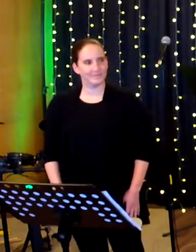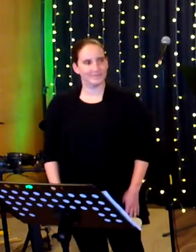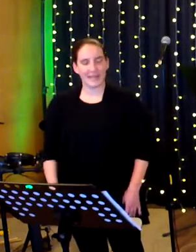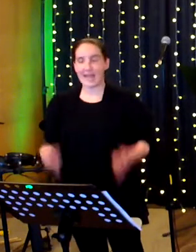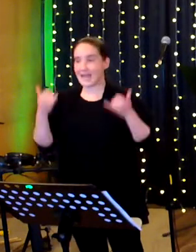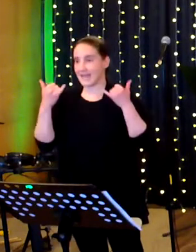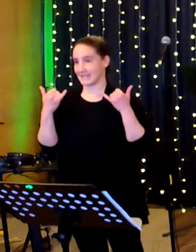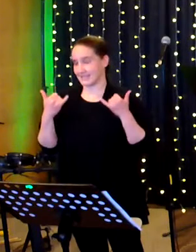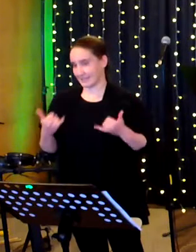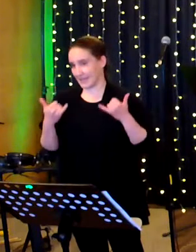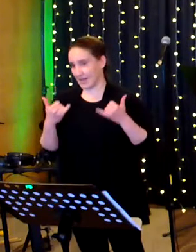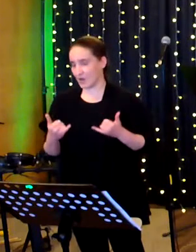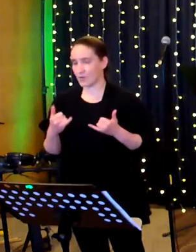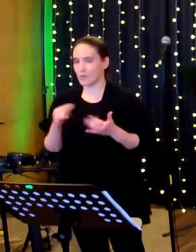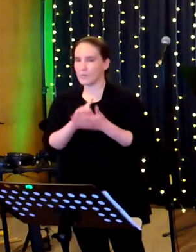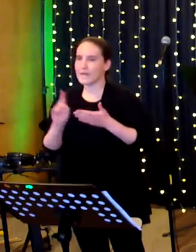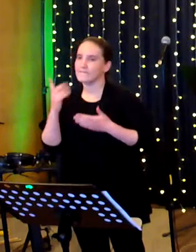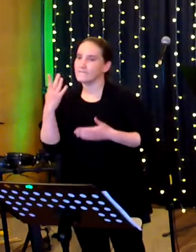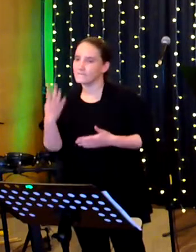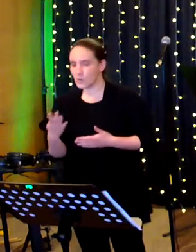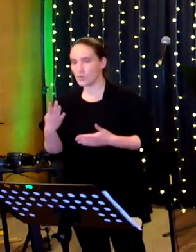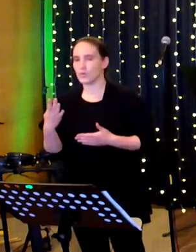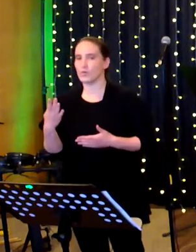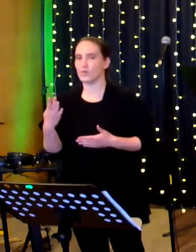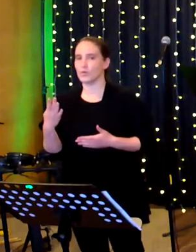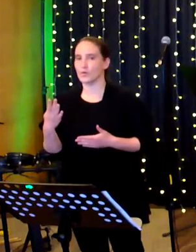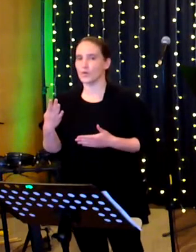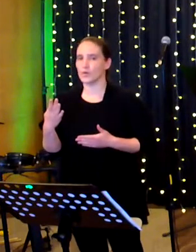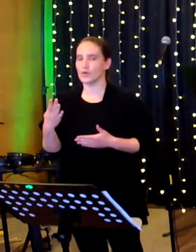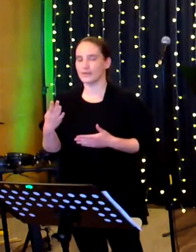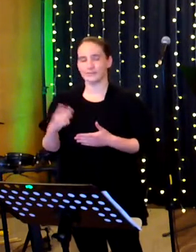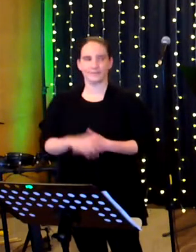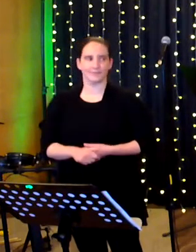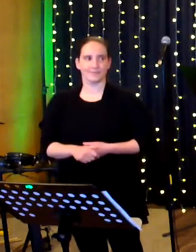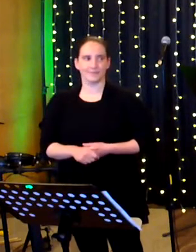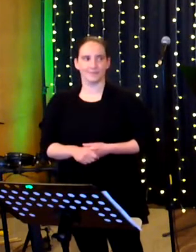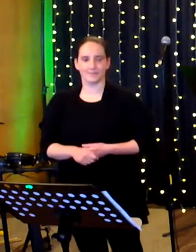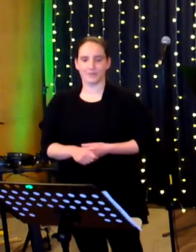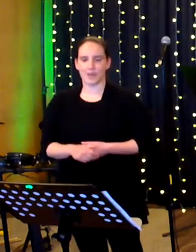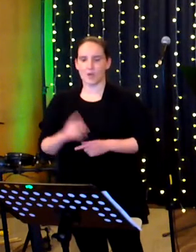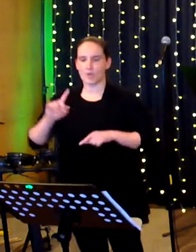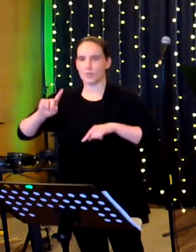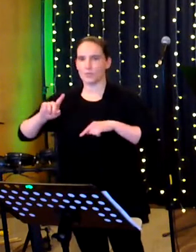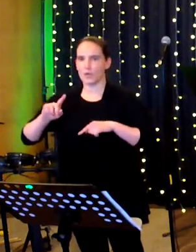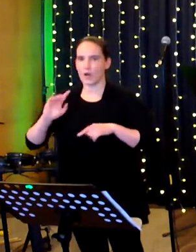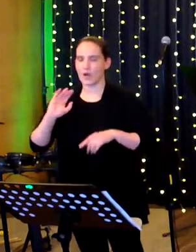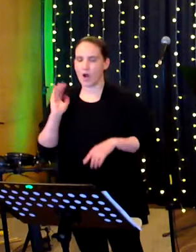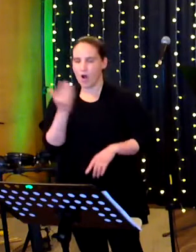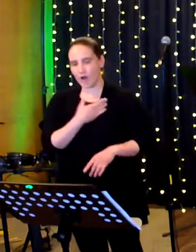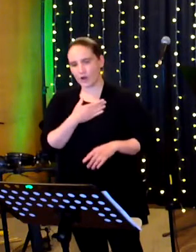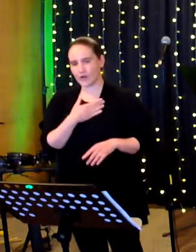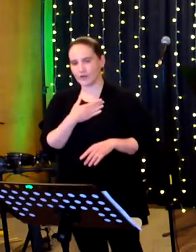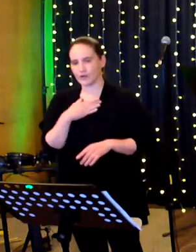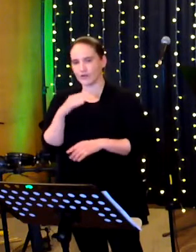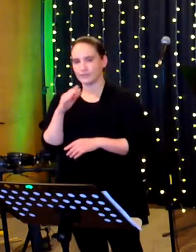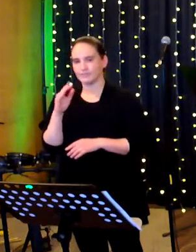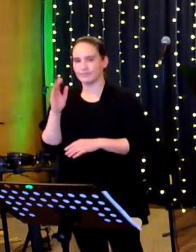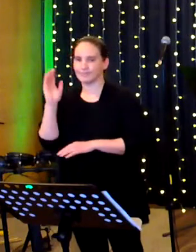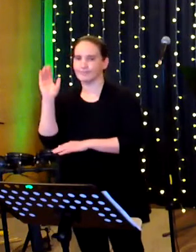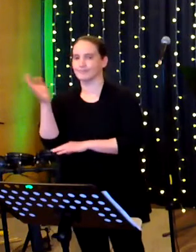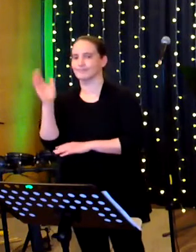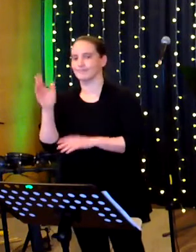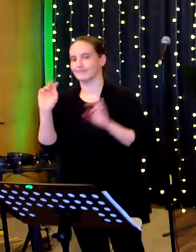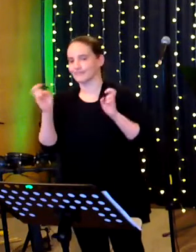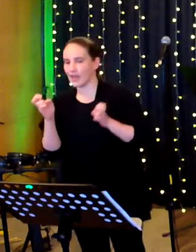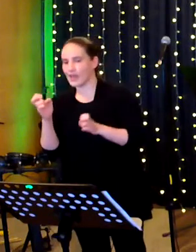week 4 of a series that we've been in that we've been calling The Stand. Now, if you haven't been with us, that's okay. I'm going to give you a little bit of a recap,